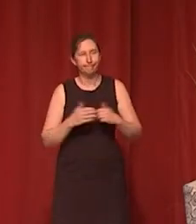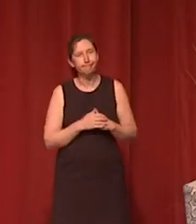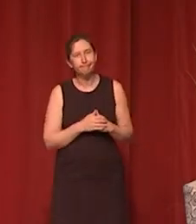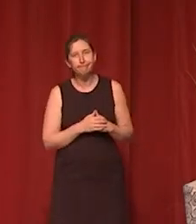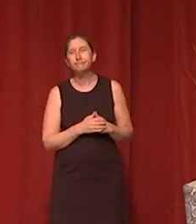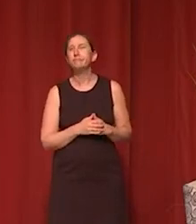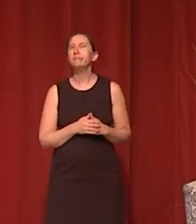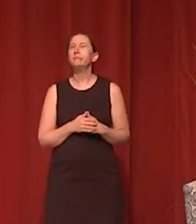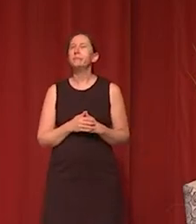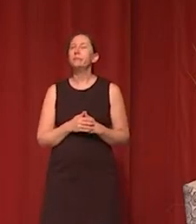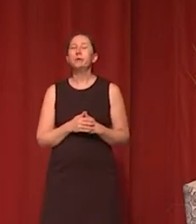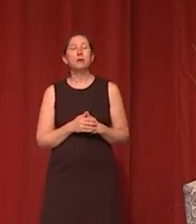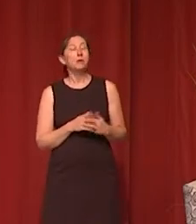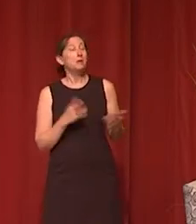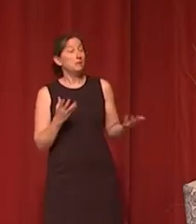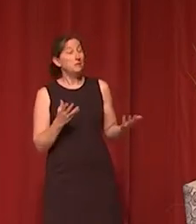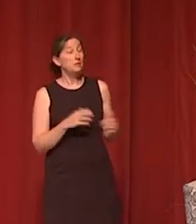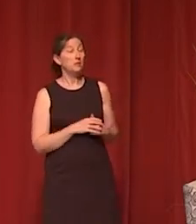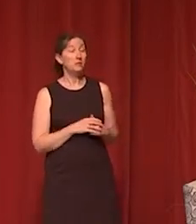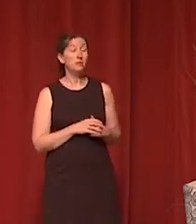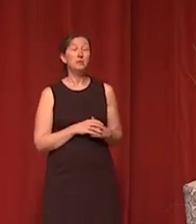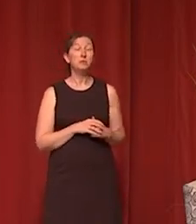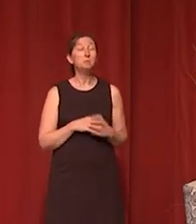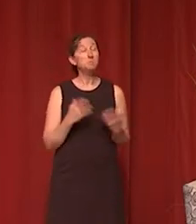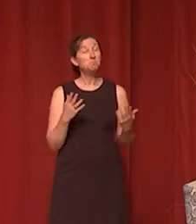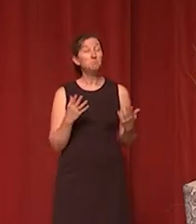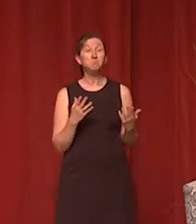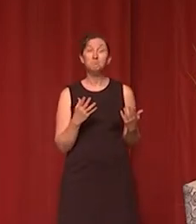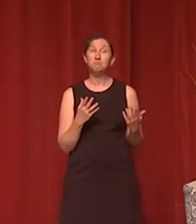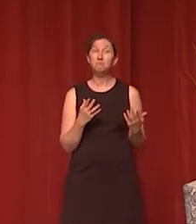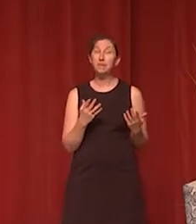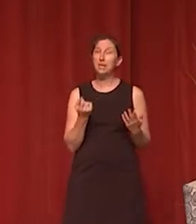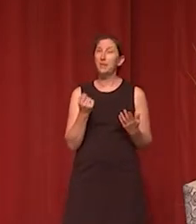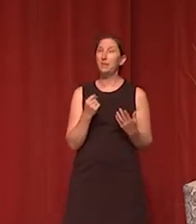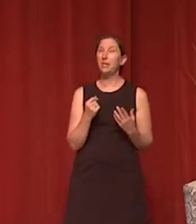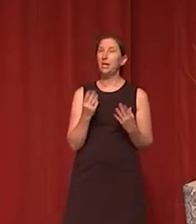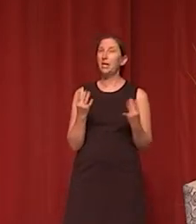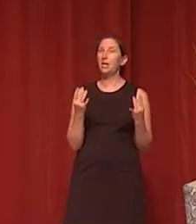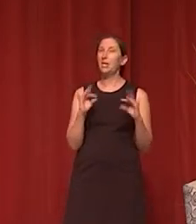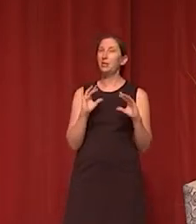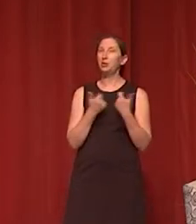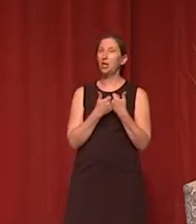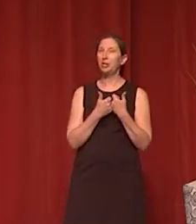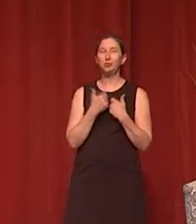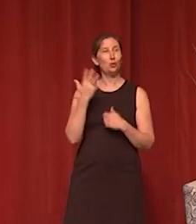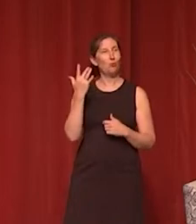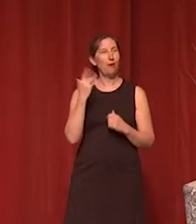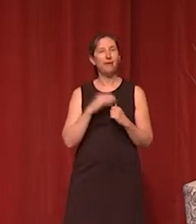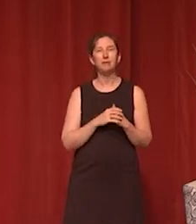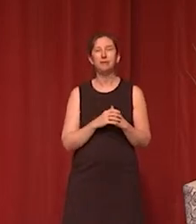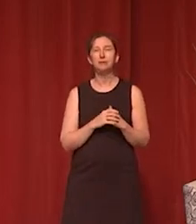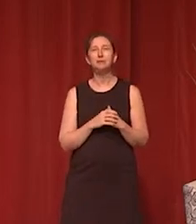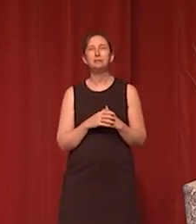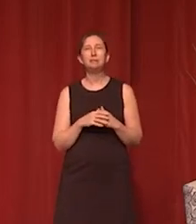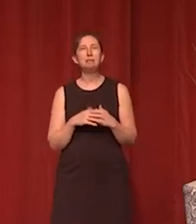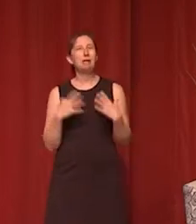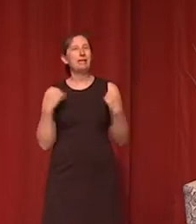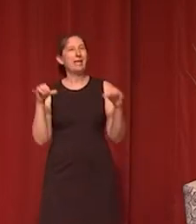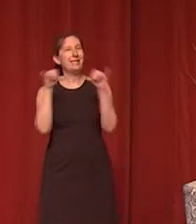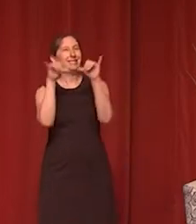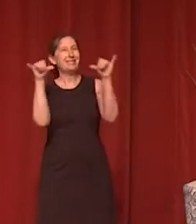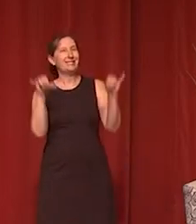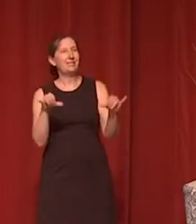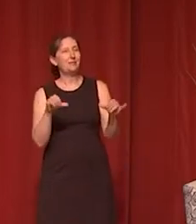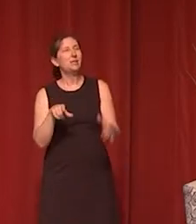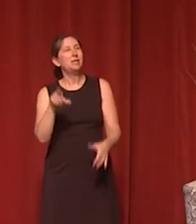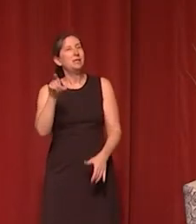with the infusion therapy, you know, creates a little bit of a challenge as healthcare institutions, we're looking to make sure we have the right capacity and build capacity